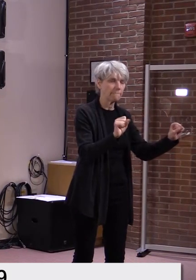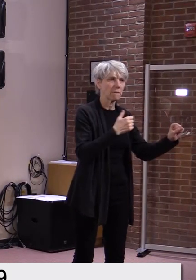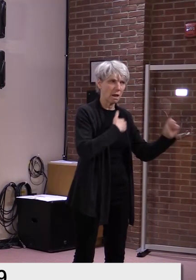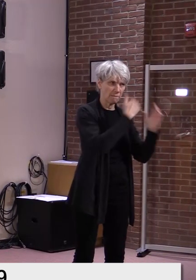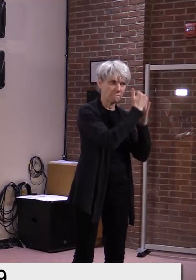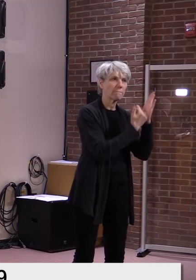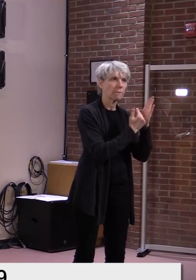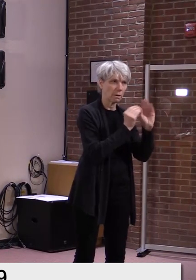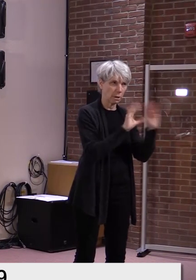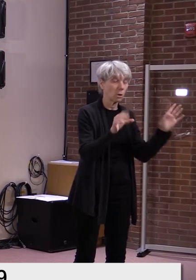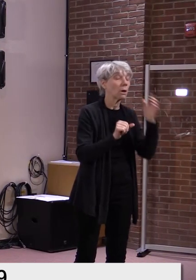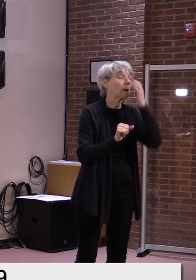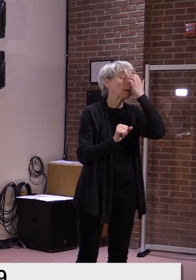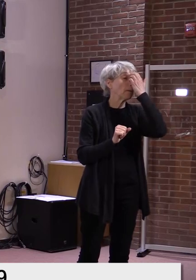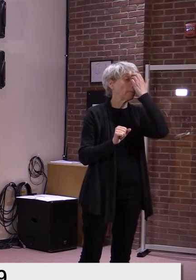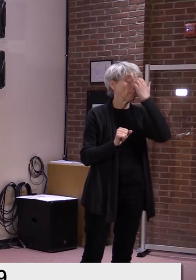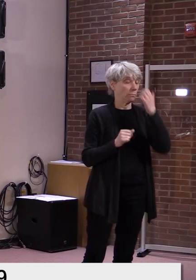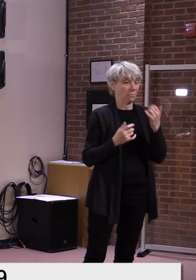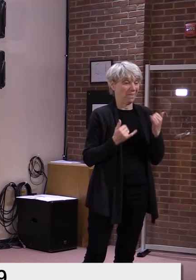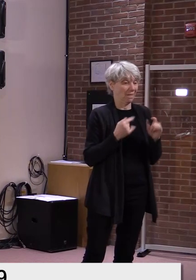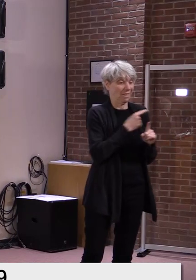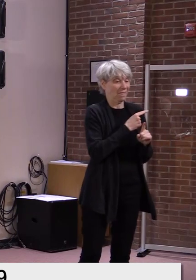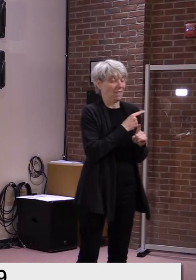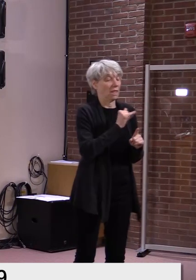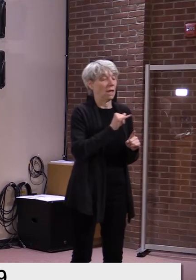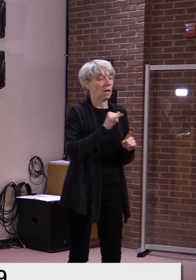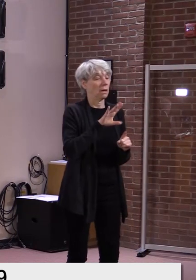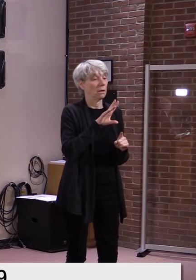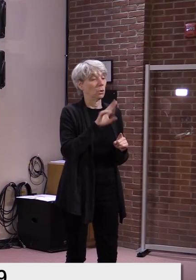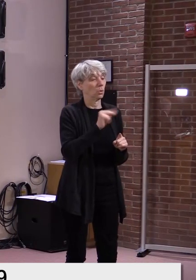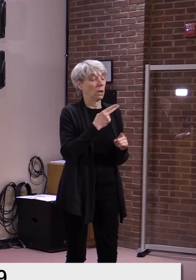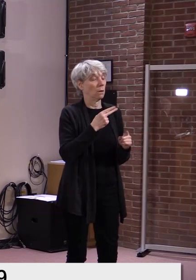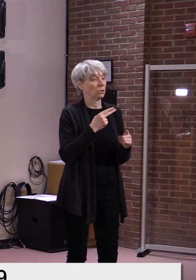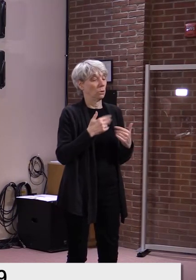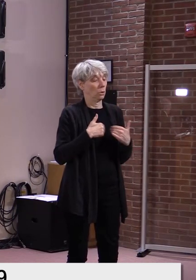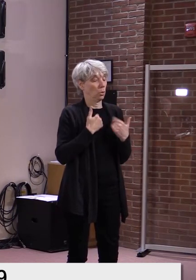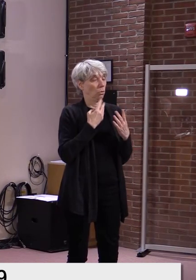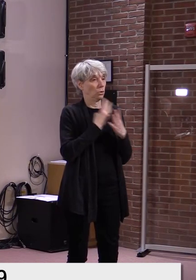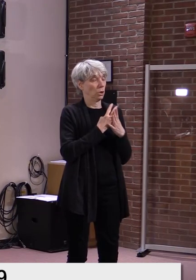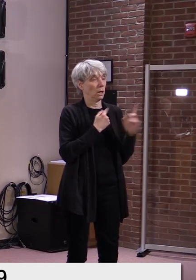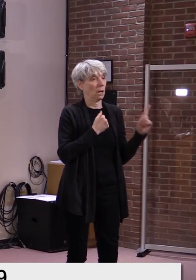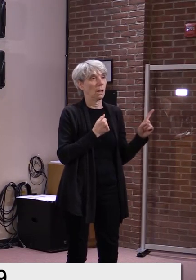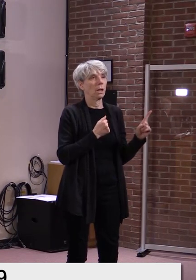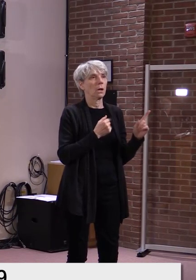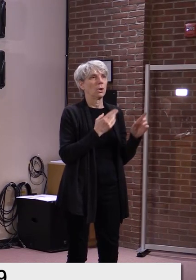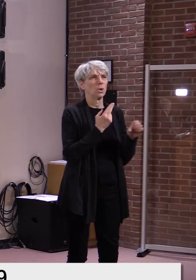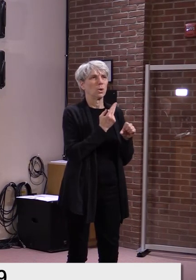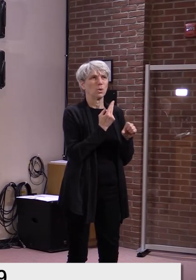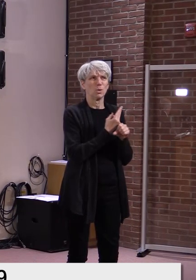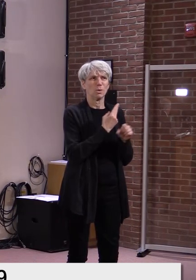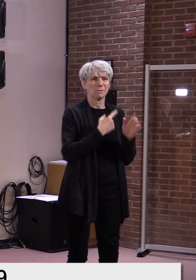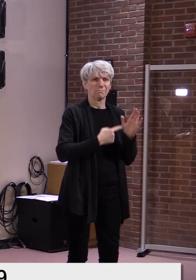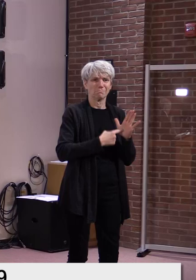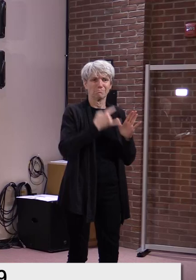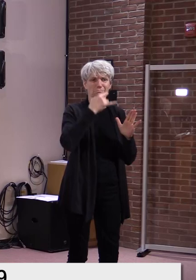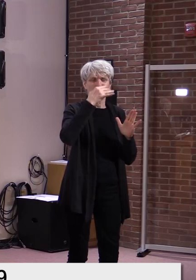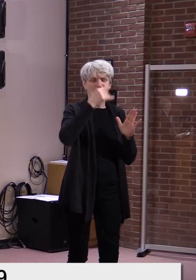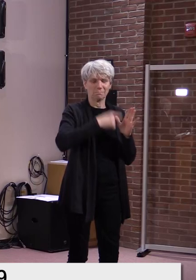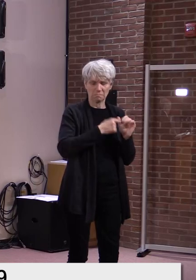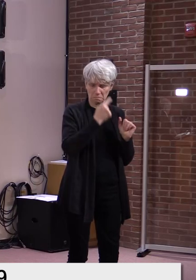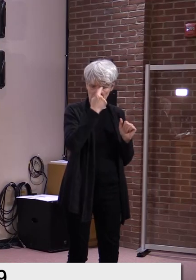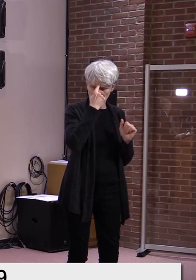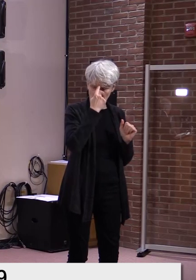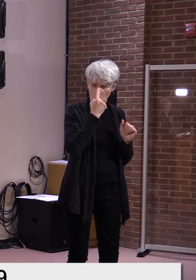But right now, we use that facility very sparingly. I can think of only one right now